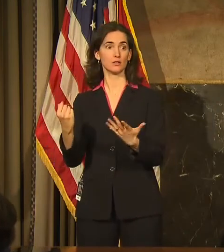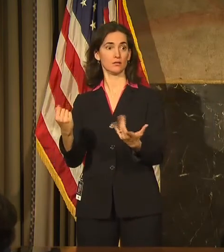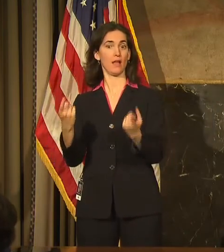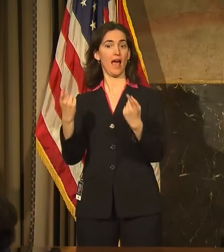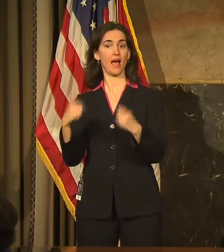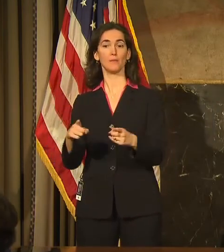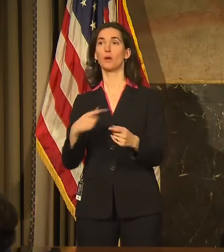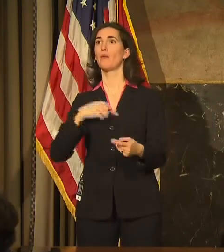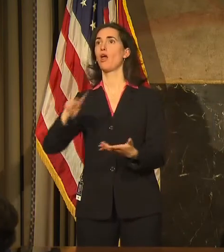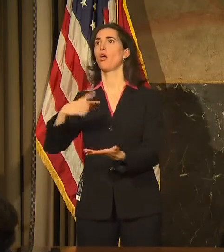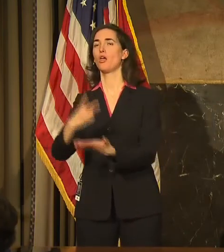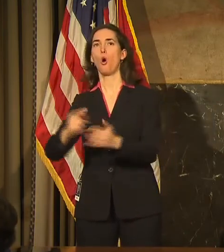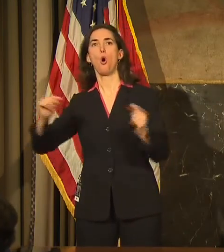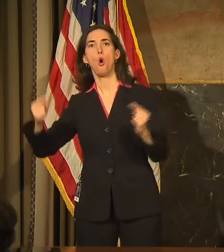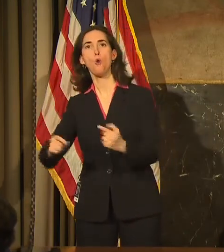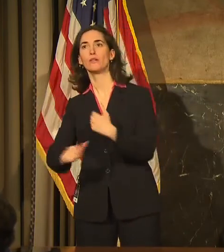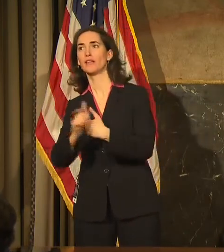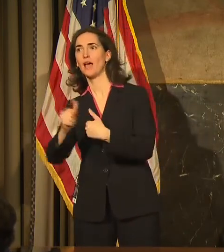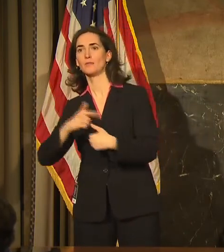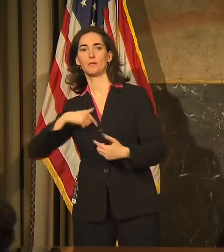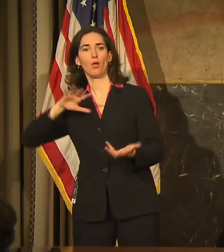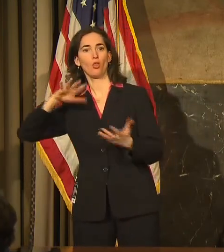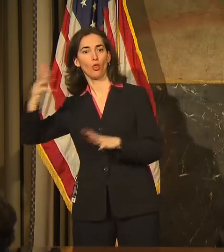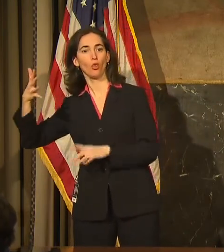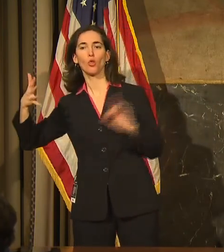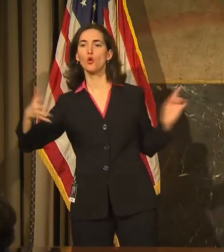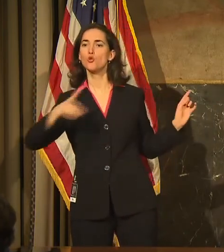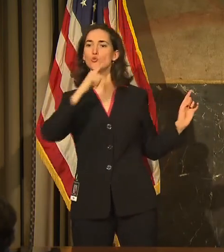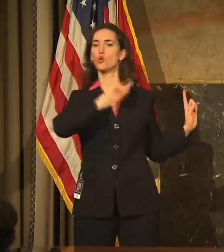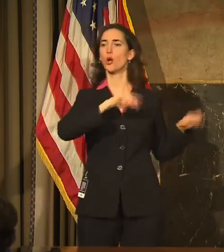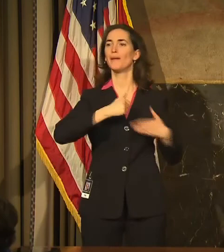way in order to come out and try to render assistance to you.